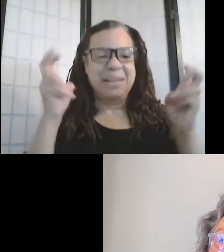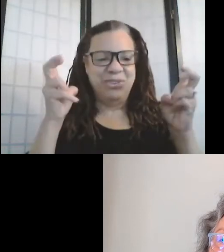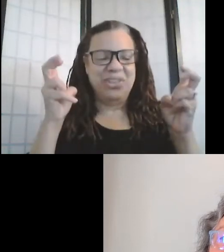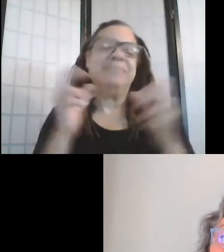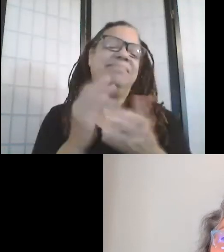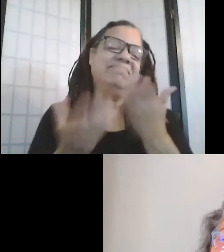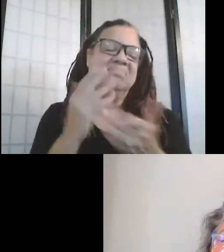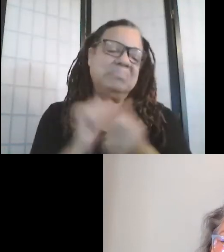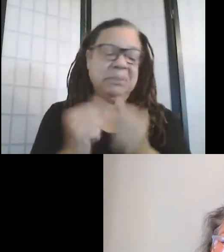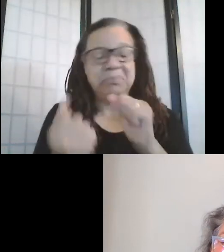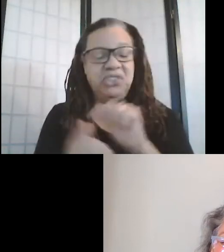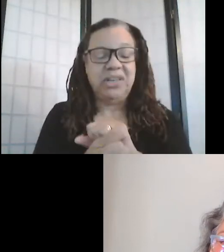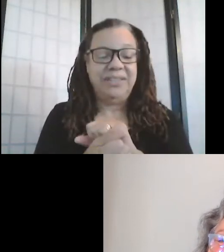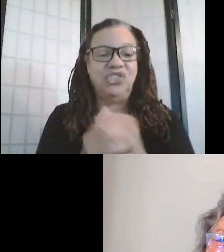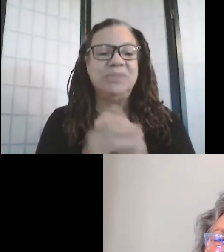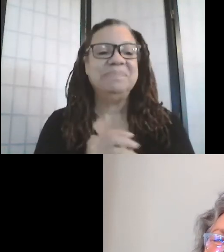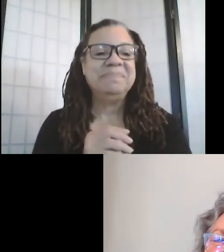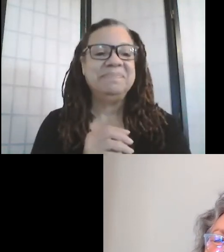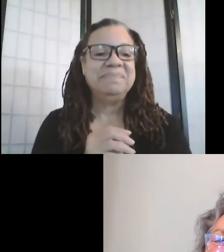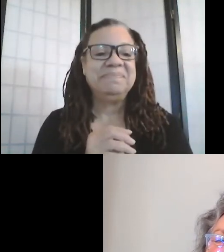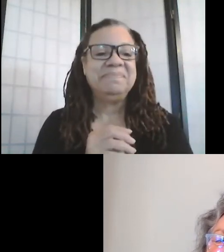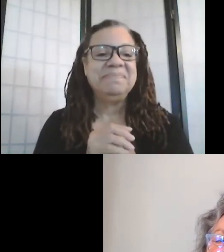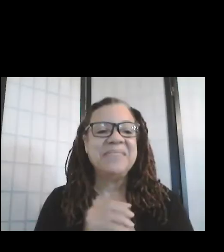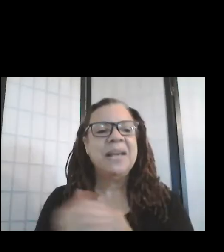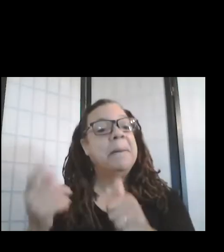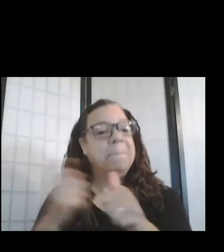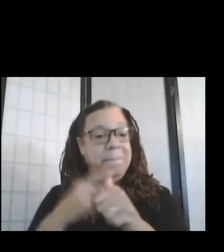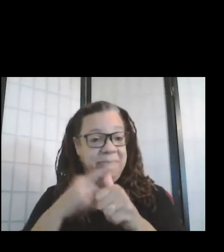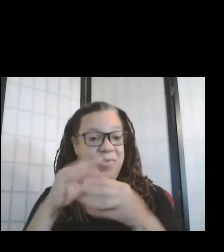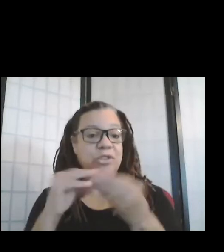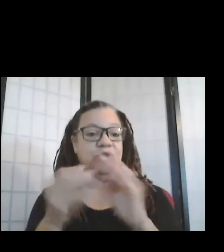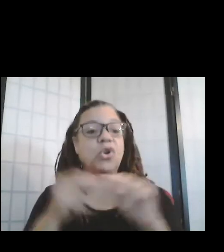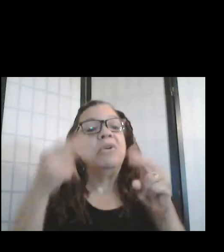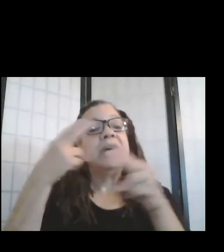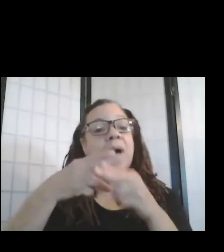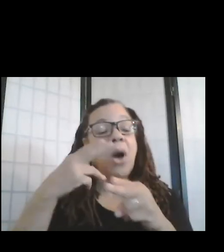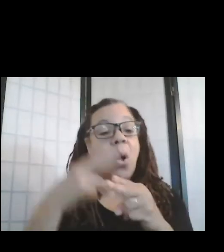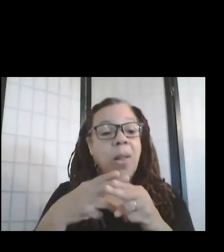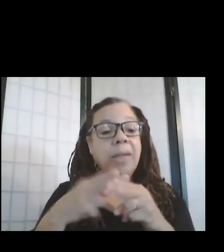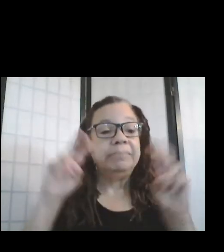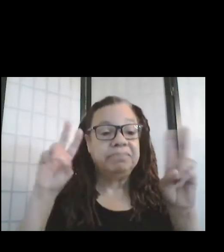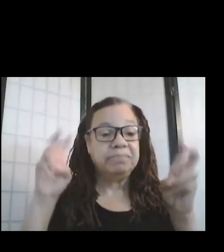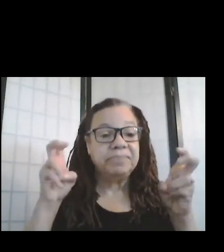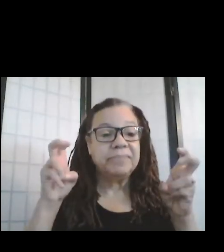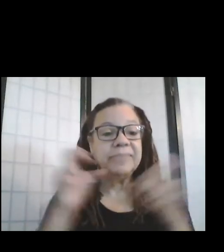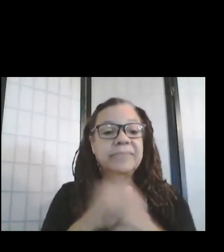with notice as we go along. This first one is going to be called, it is called